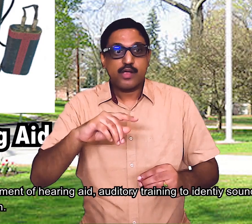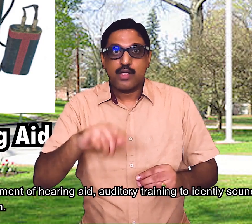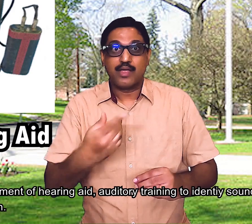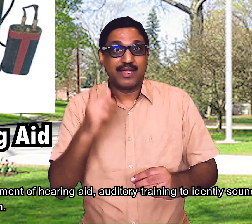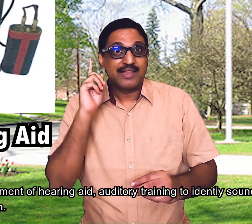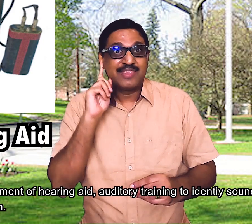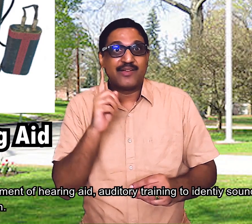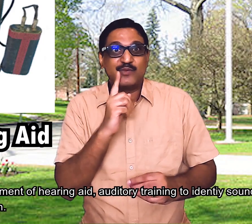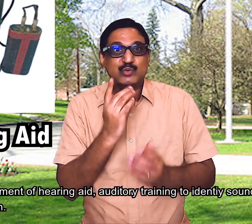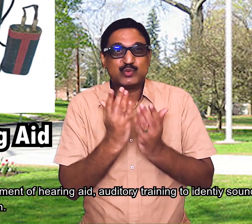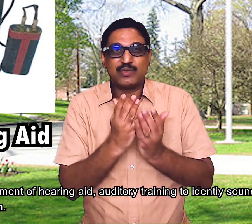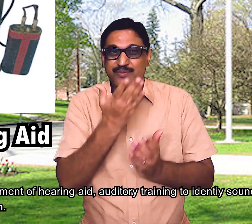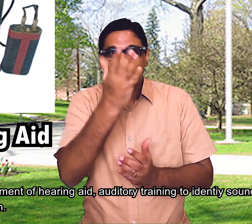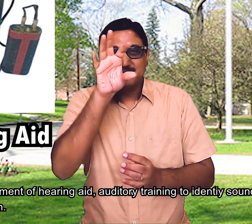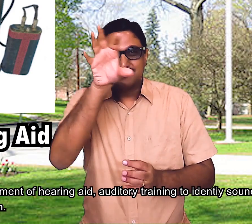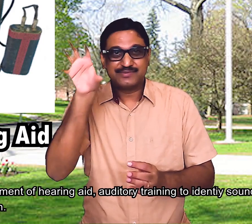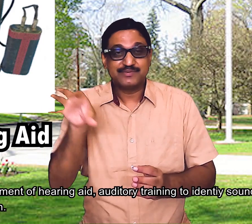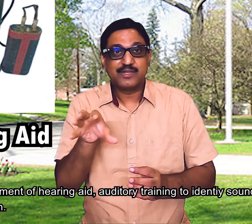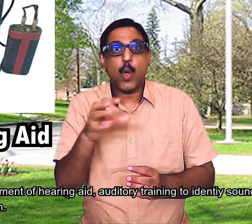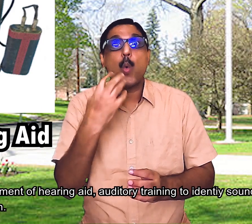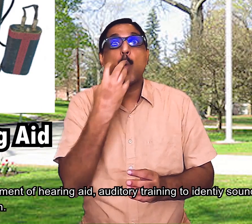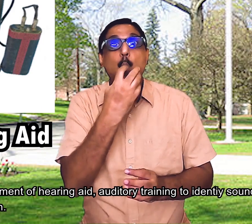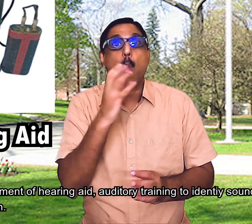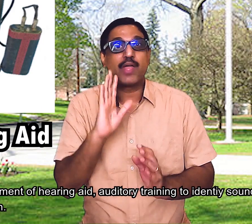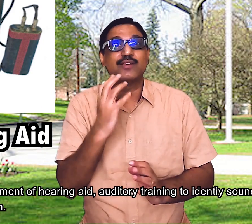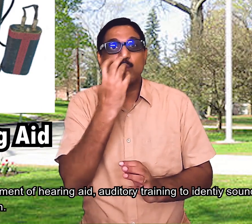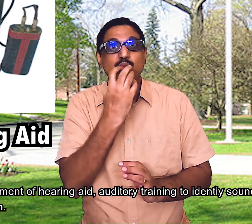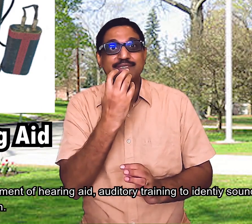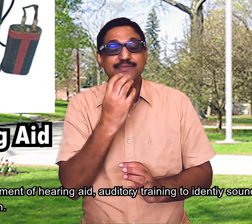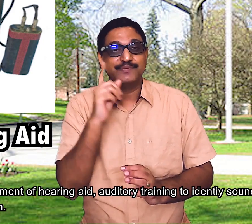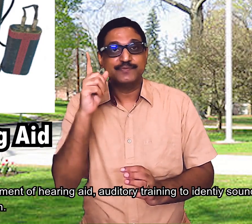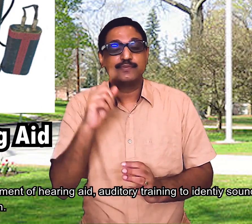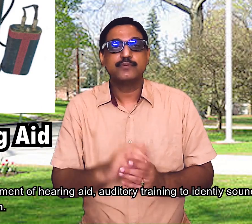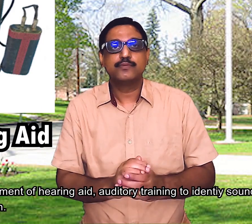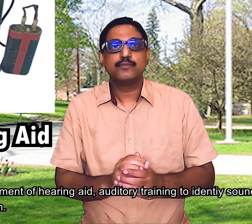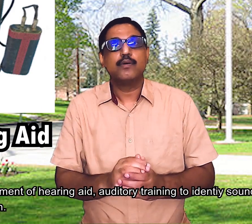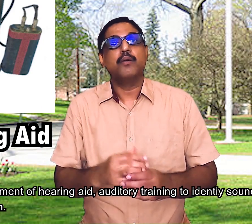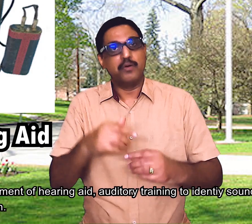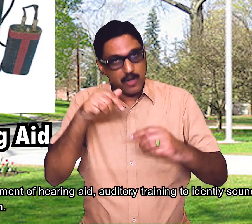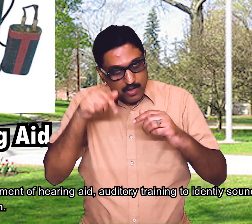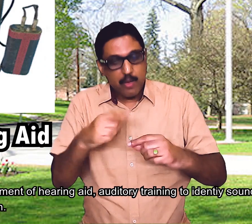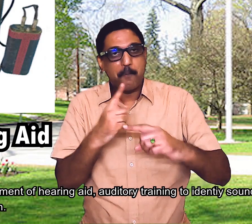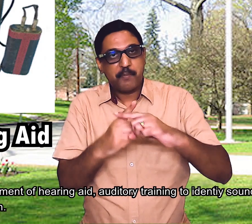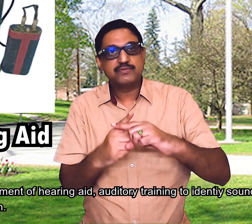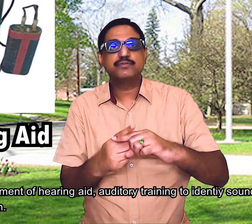With the development of hearing aid, auditory training to identify sounds was added to oralism